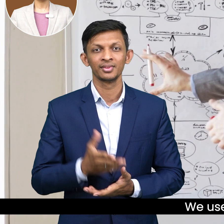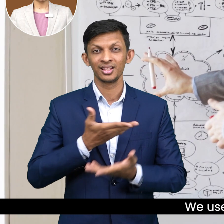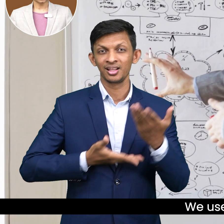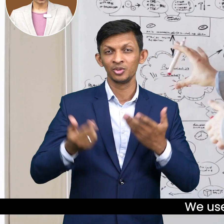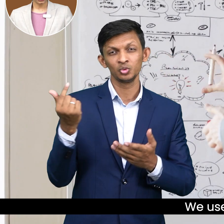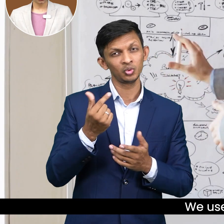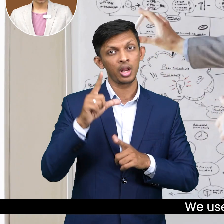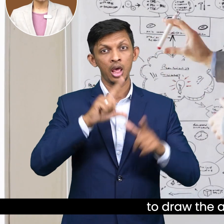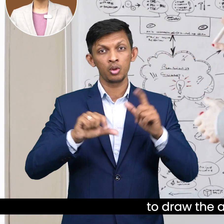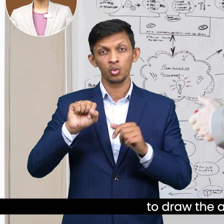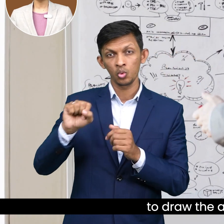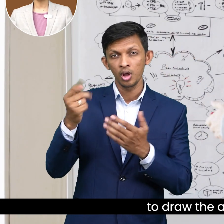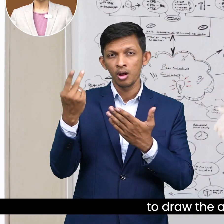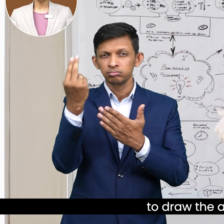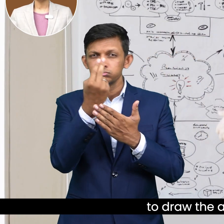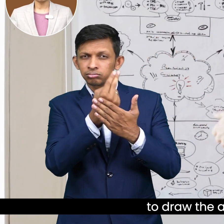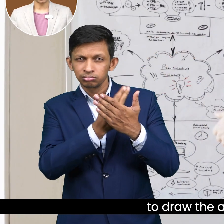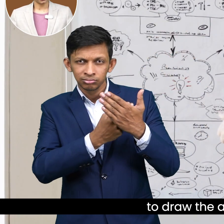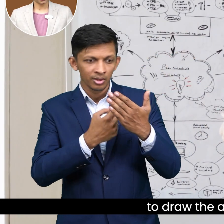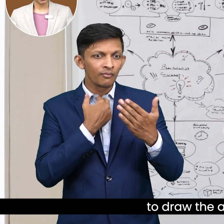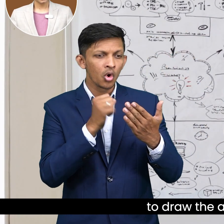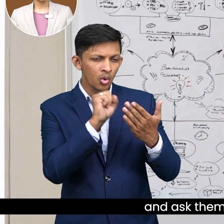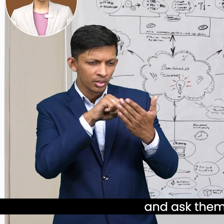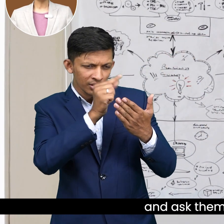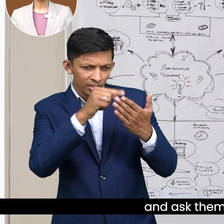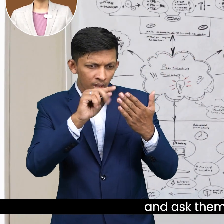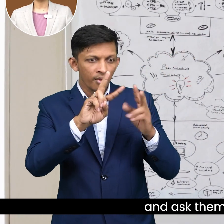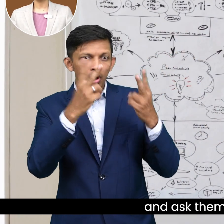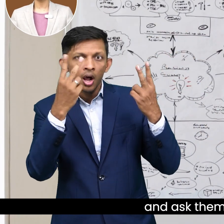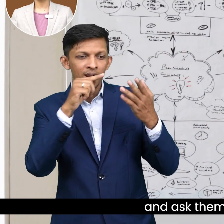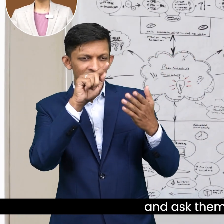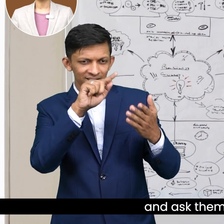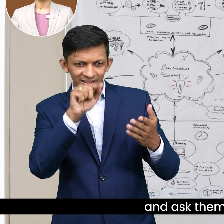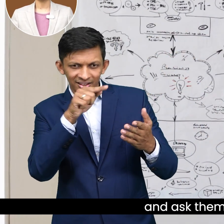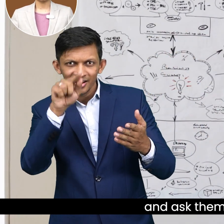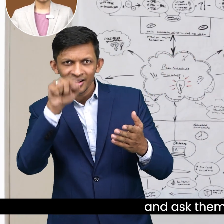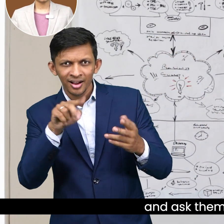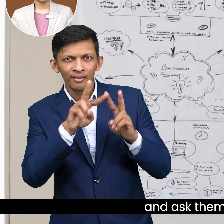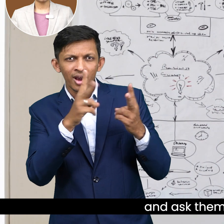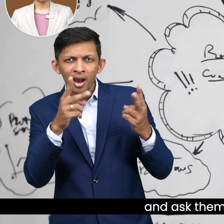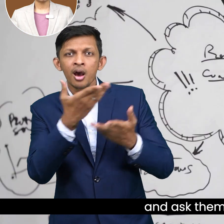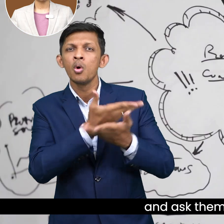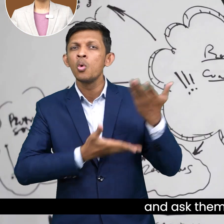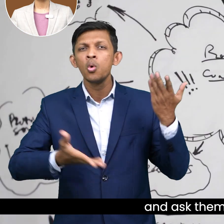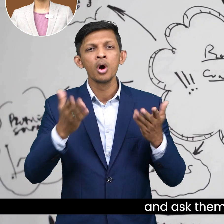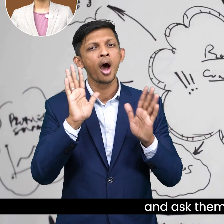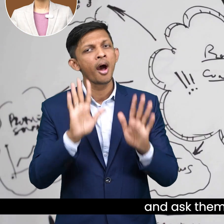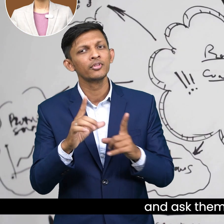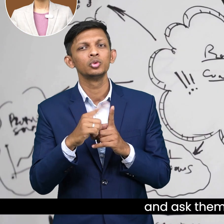We use language to draw the attention of others and ask them to do something.